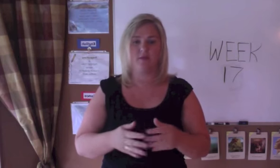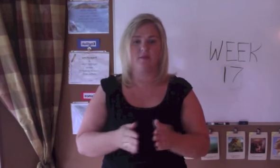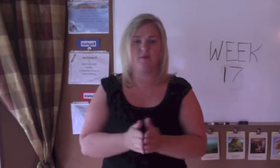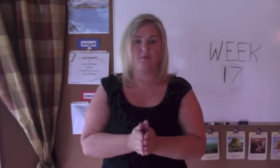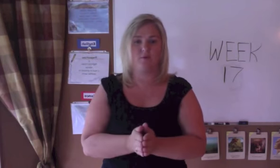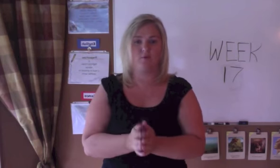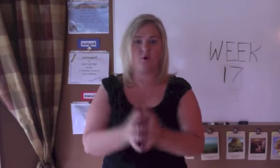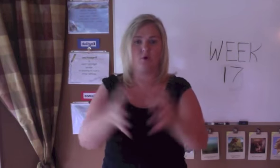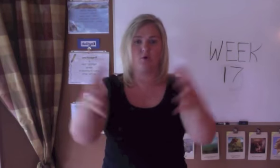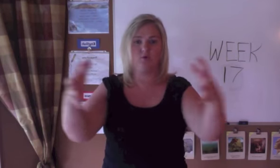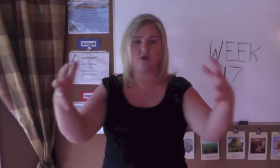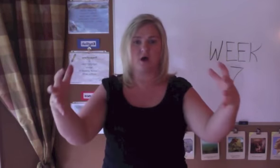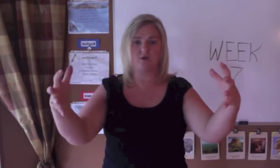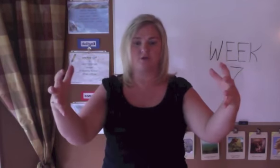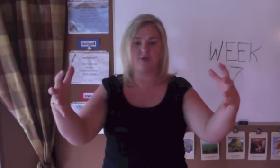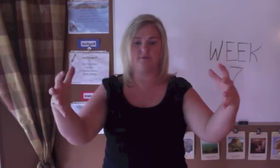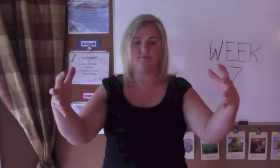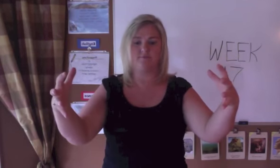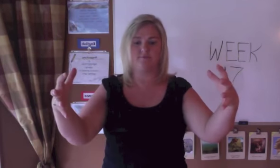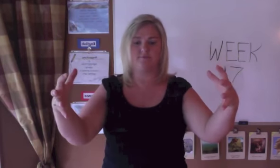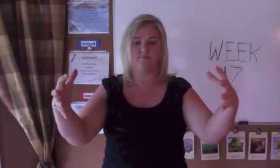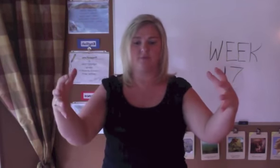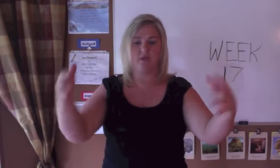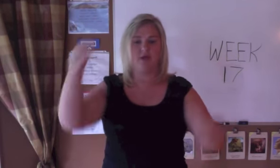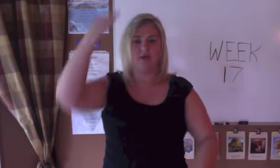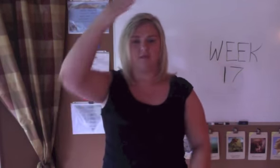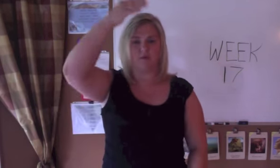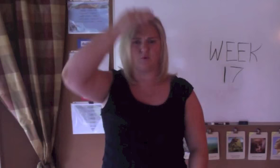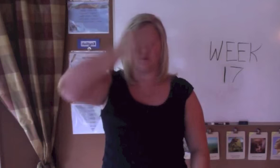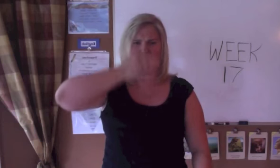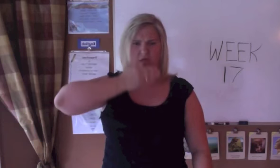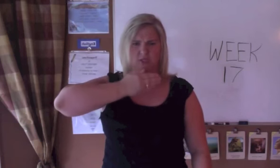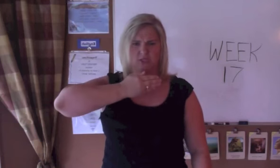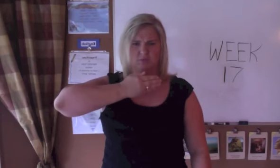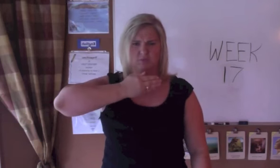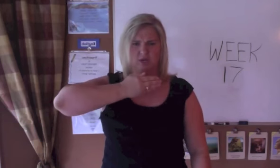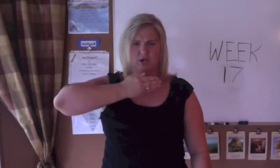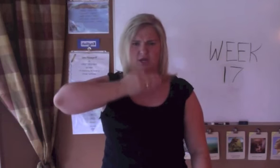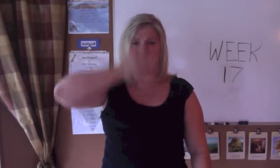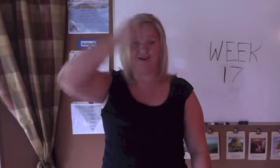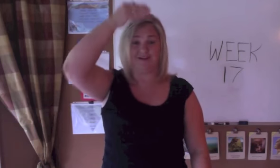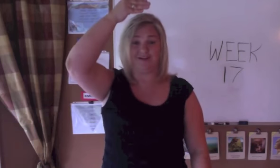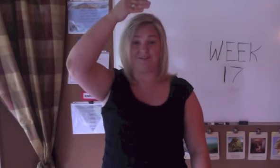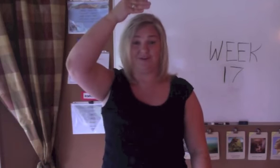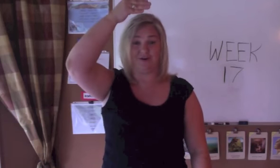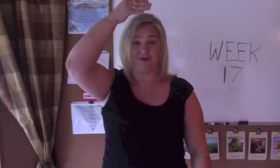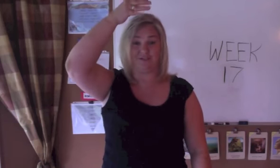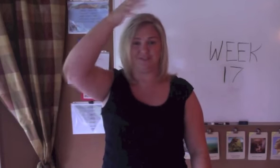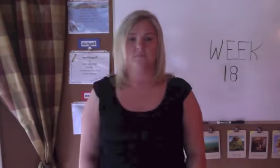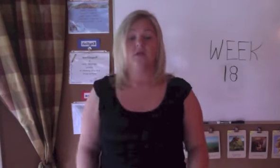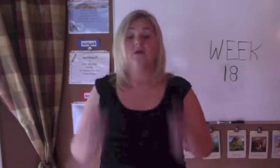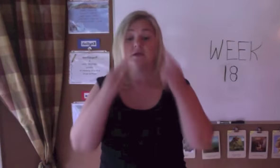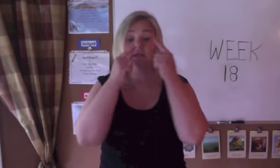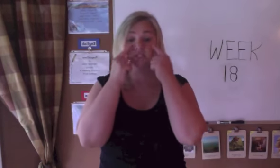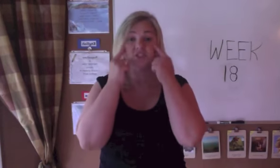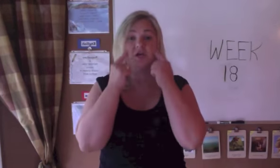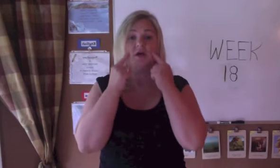The Monroe Doctrine. The Romantic period of the arts. The